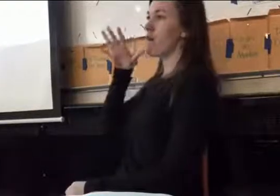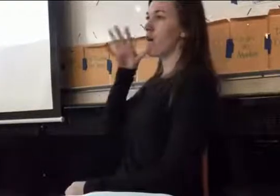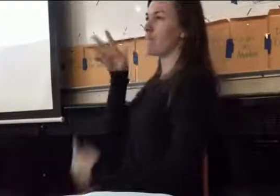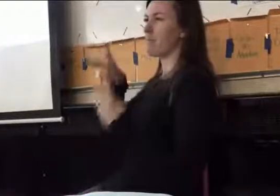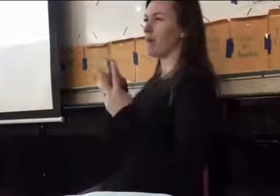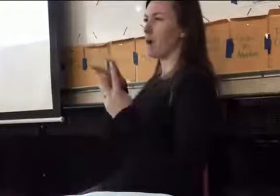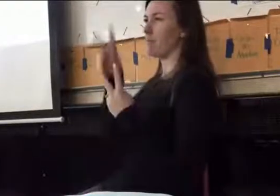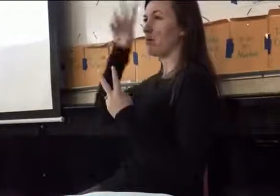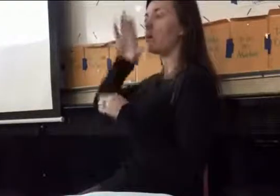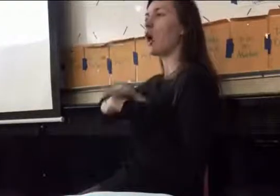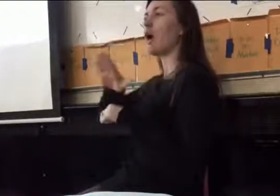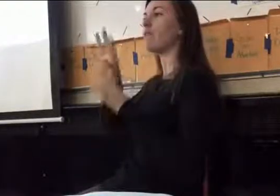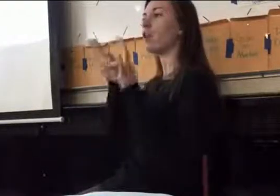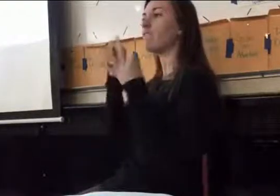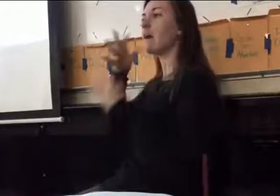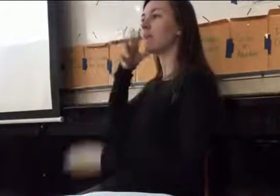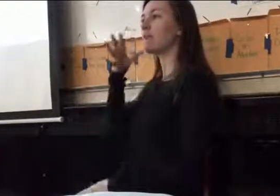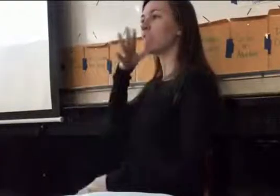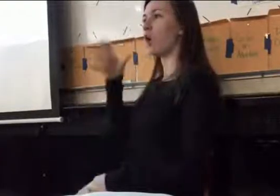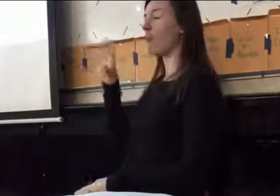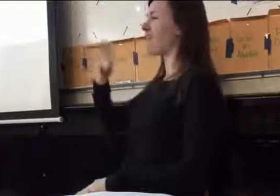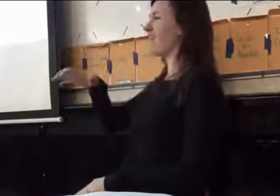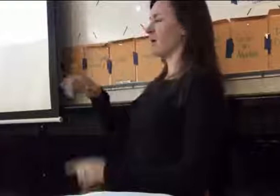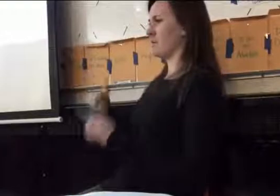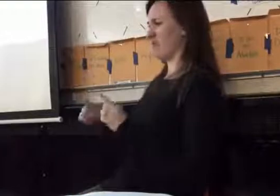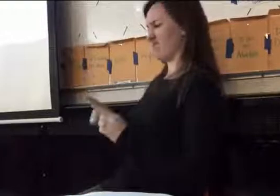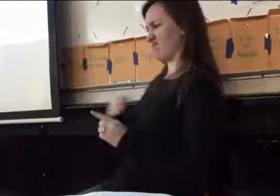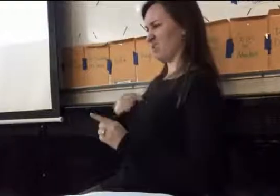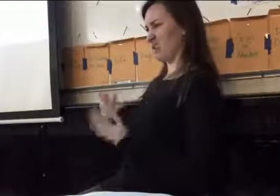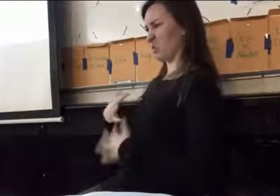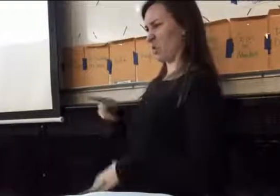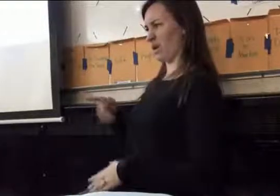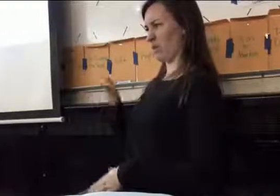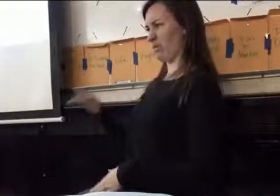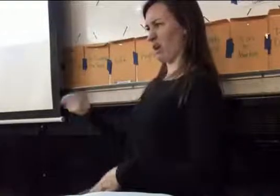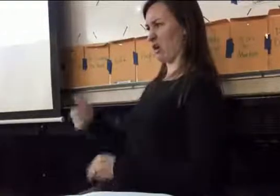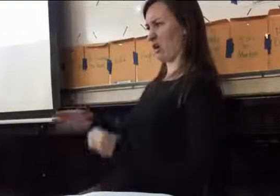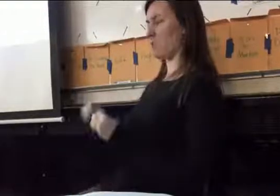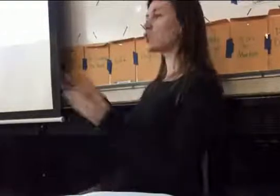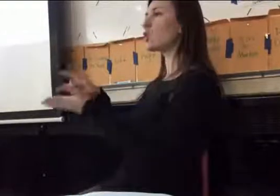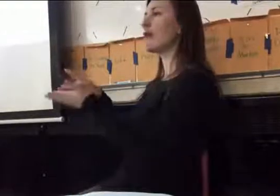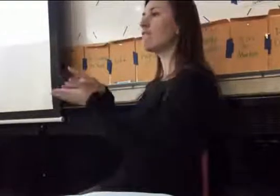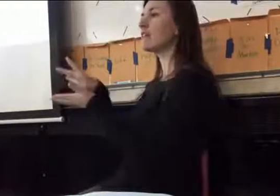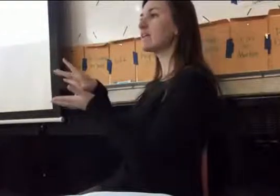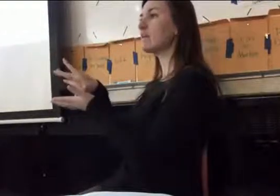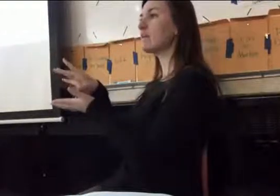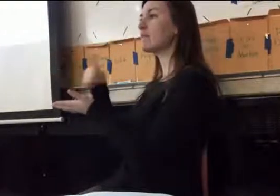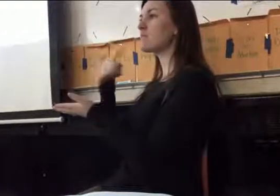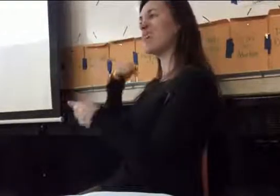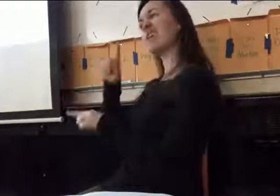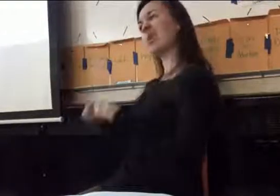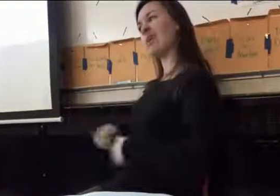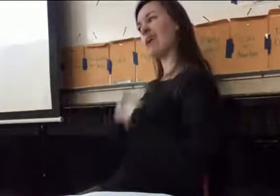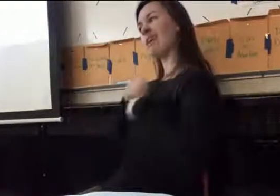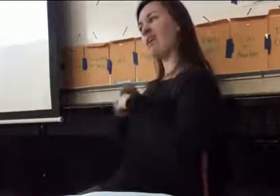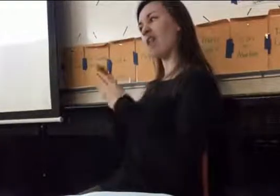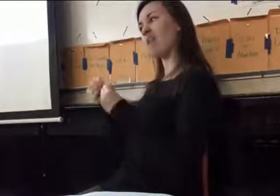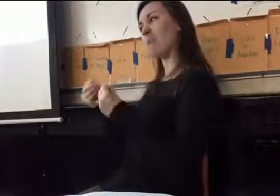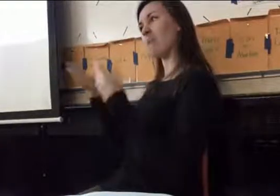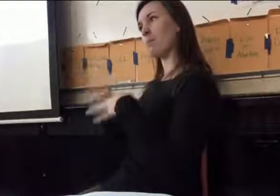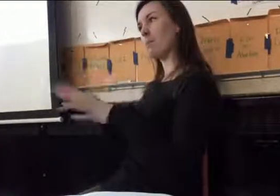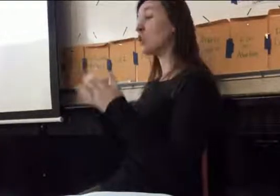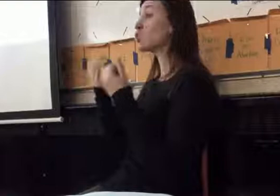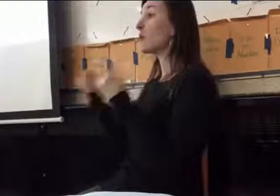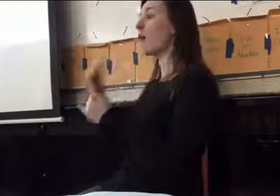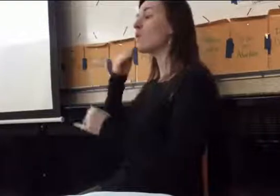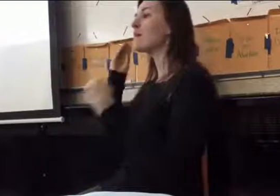on their family farm, when they don't want him anymore, guess what they just have to do? They evict him. Say he can't live here anymore. And they sell the mobile house, and now he's homeless